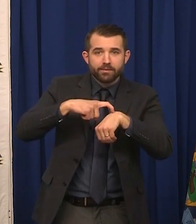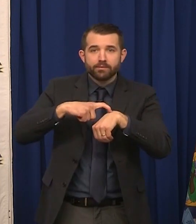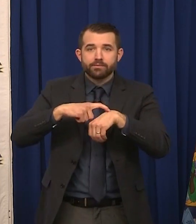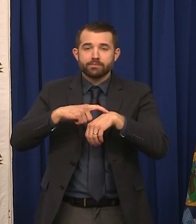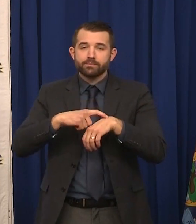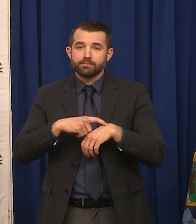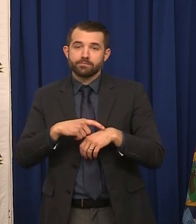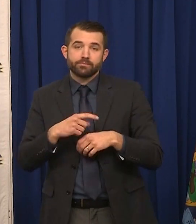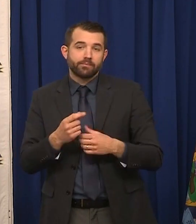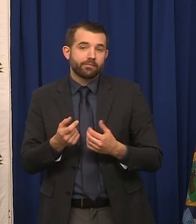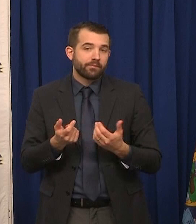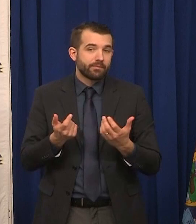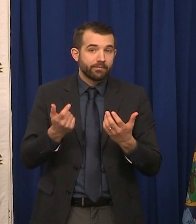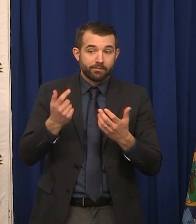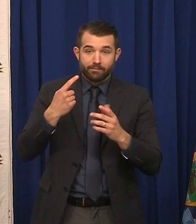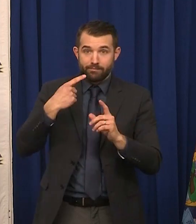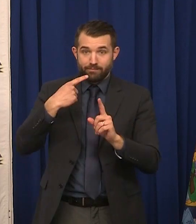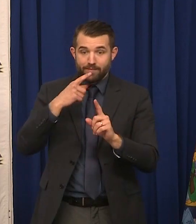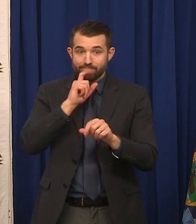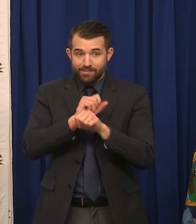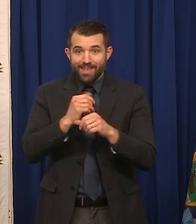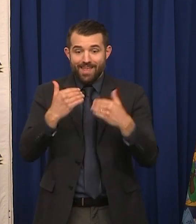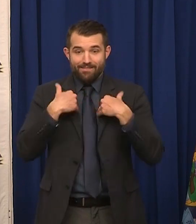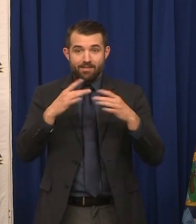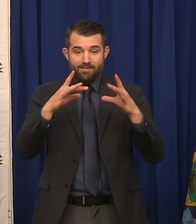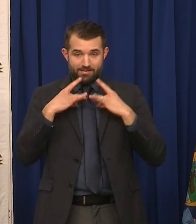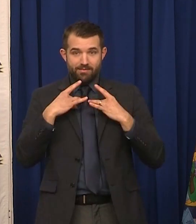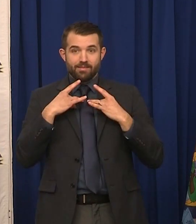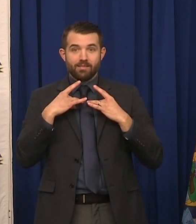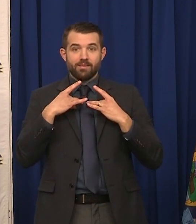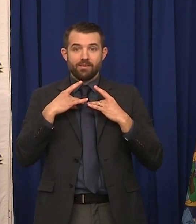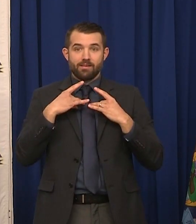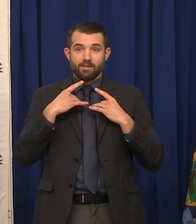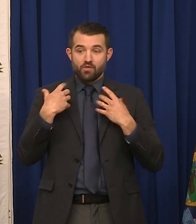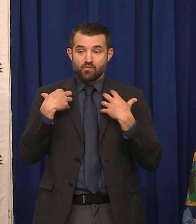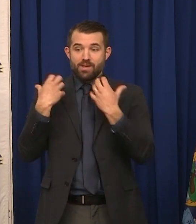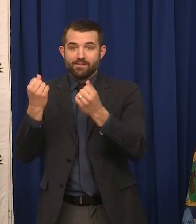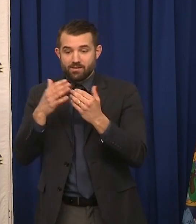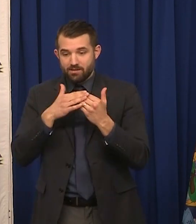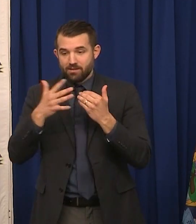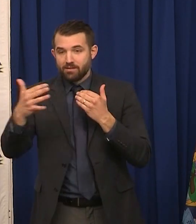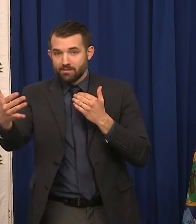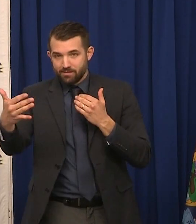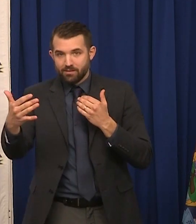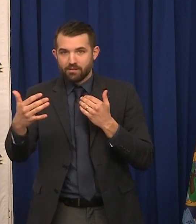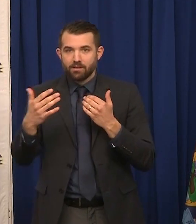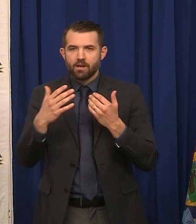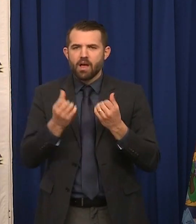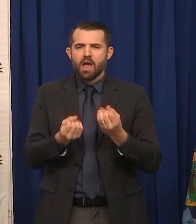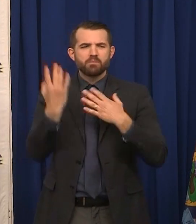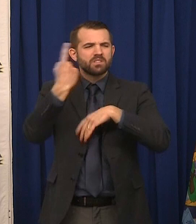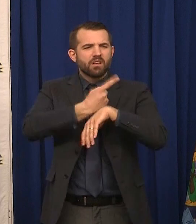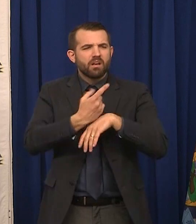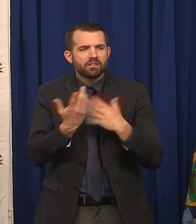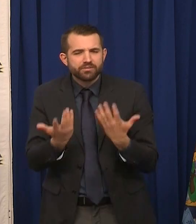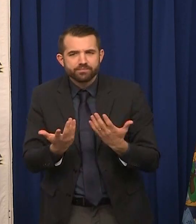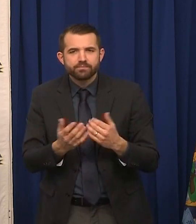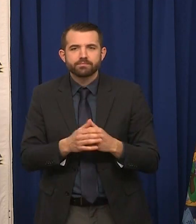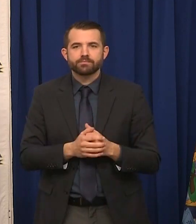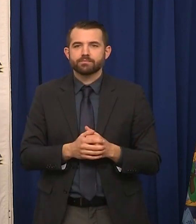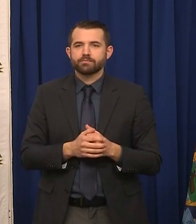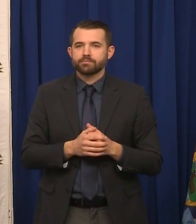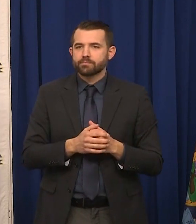many days elapse between when you first started showing symptoms until when you've met the US